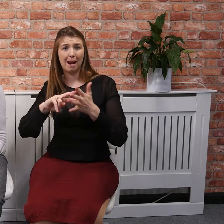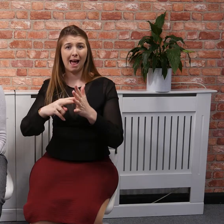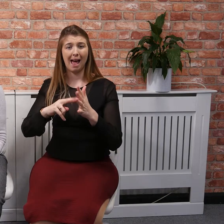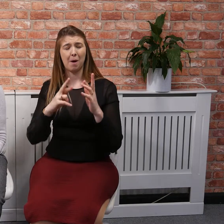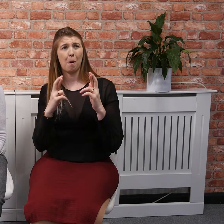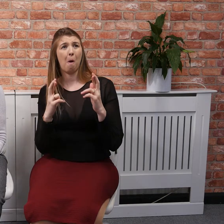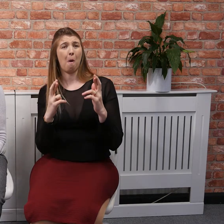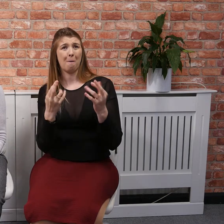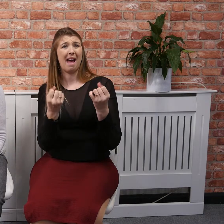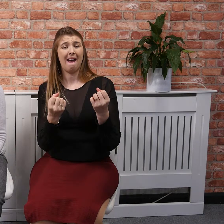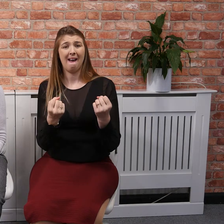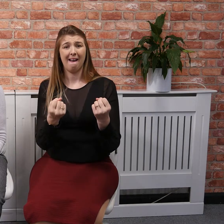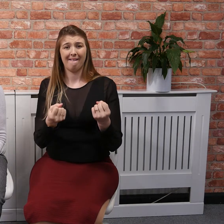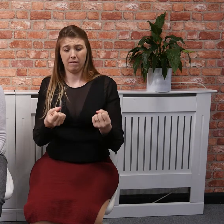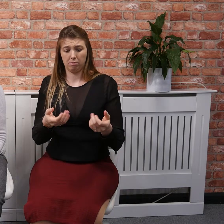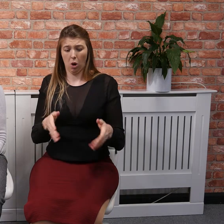their baby.